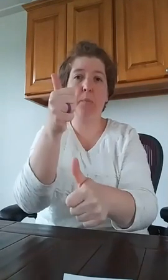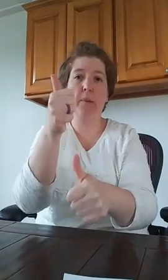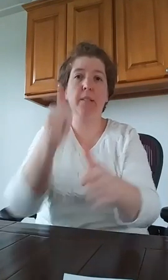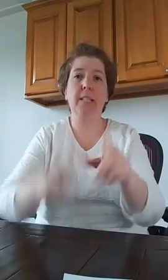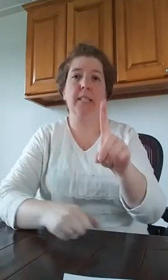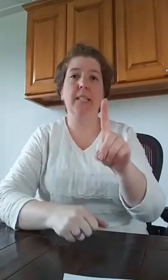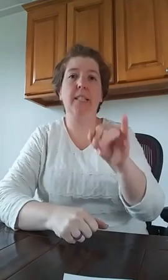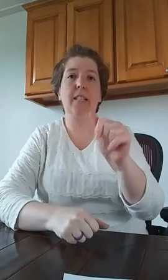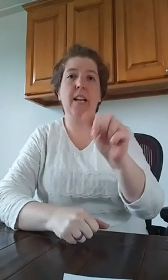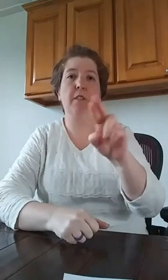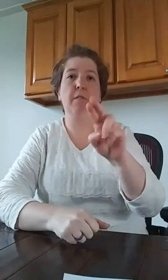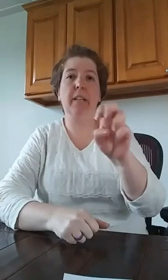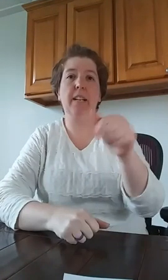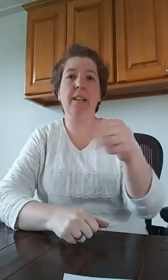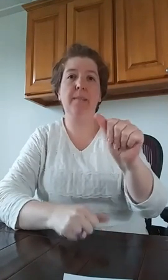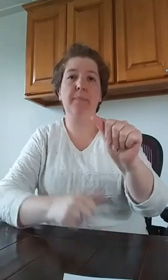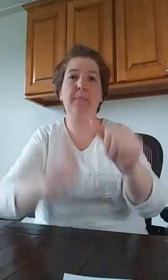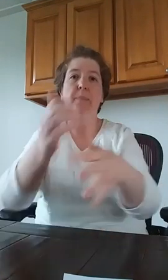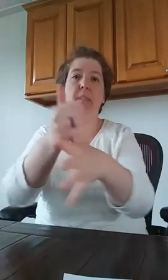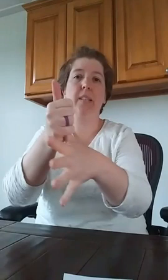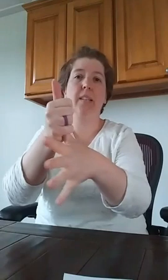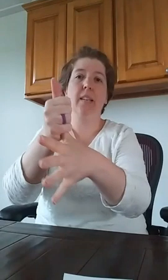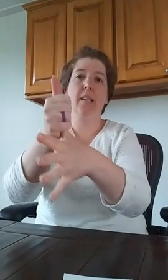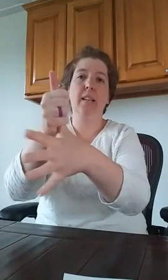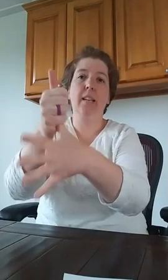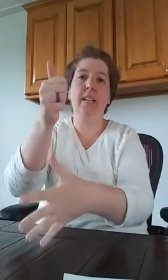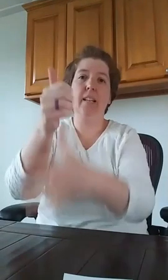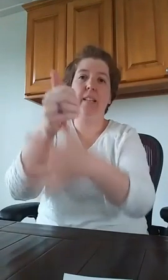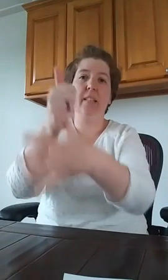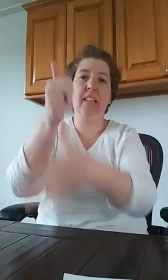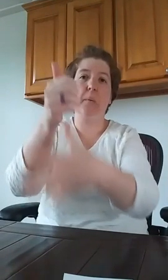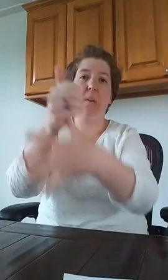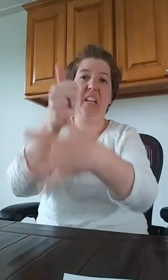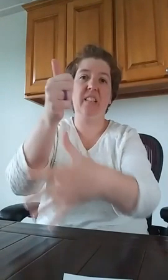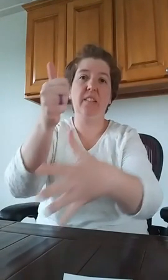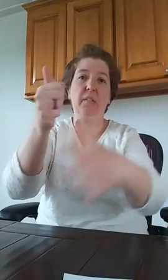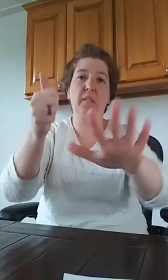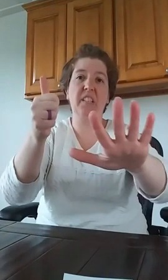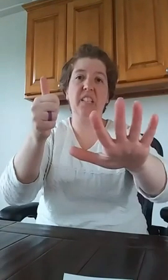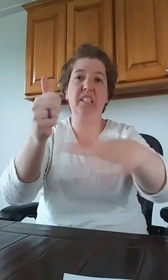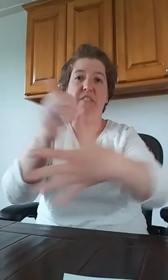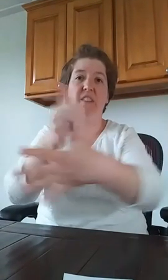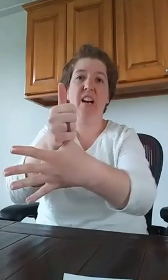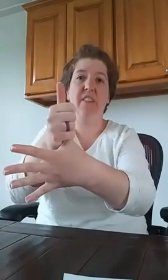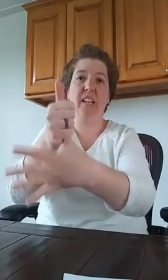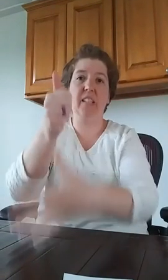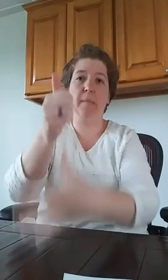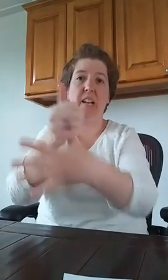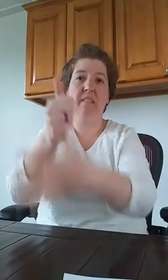diarrhea is liquidy so it's a five hand coming out